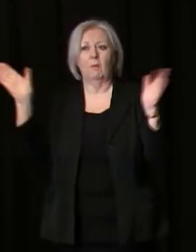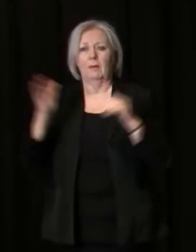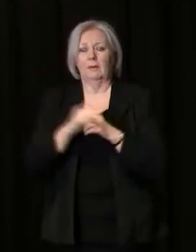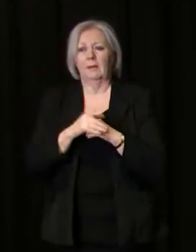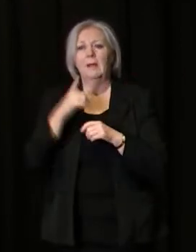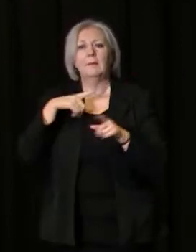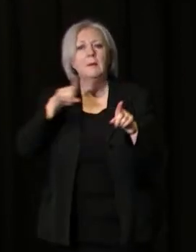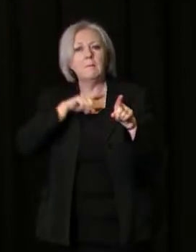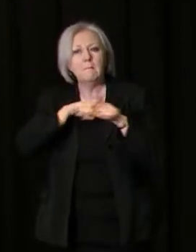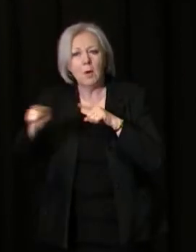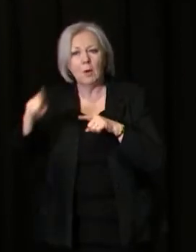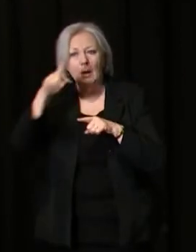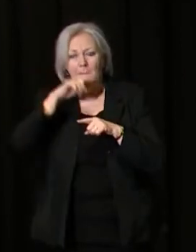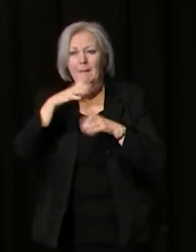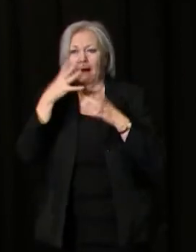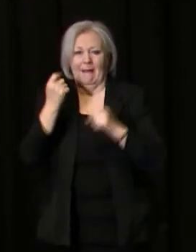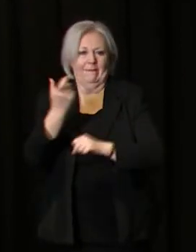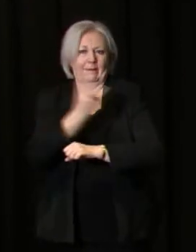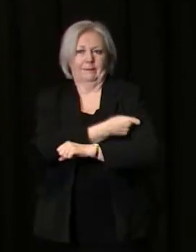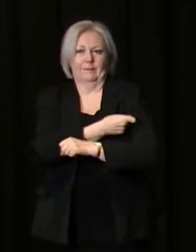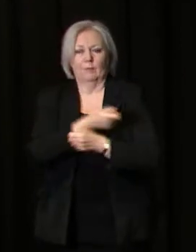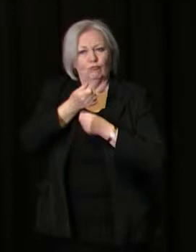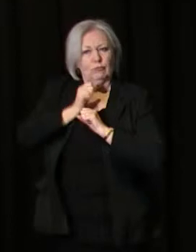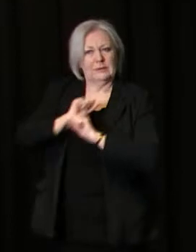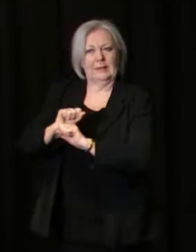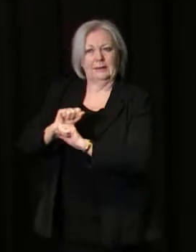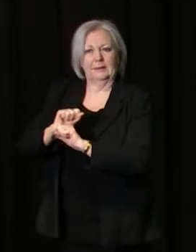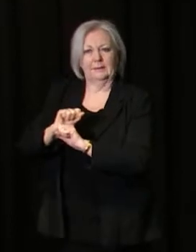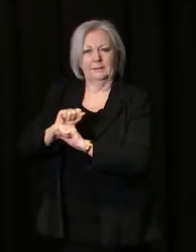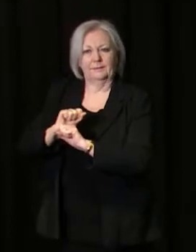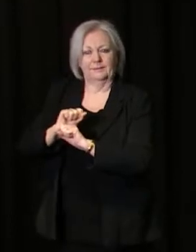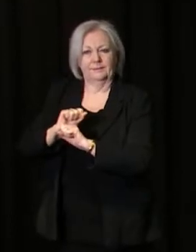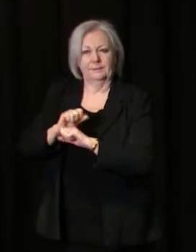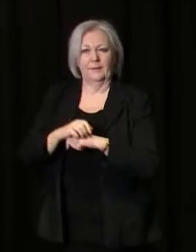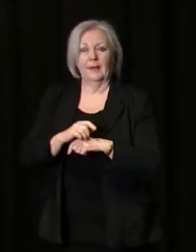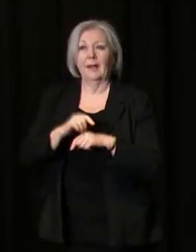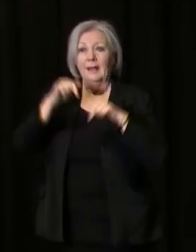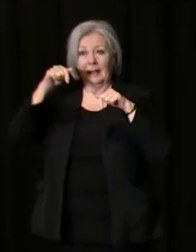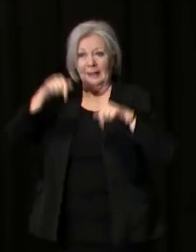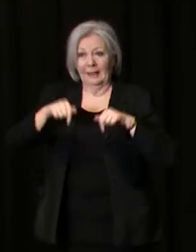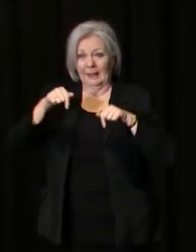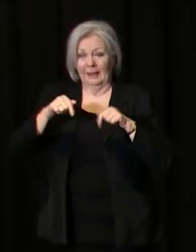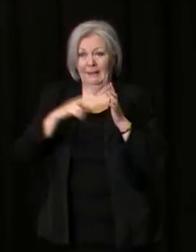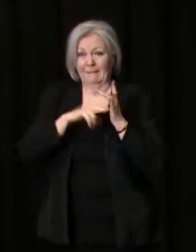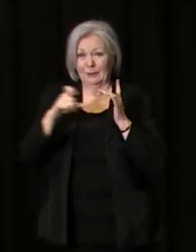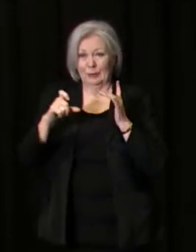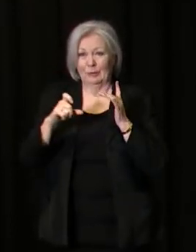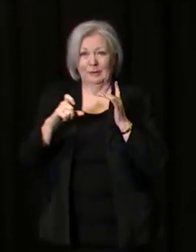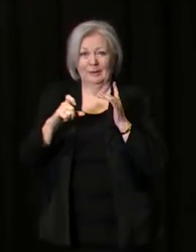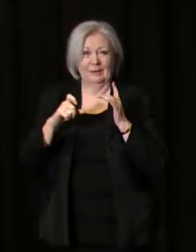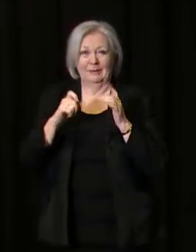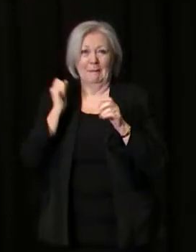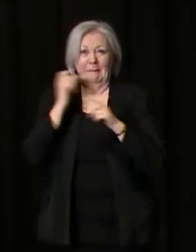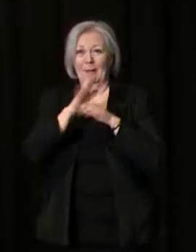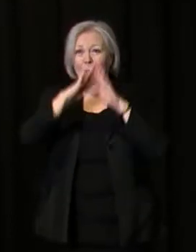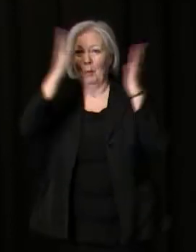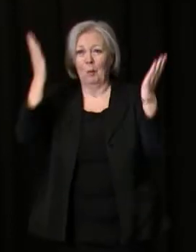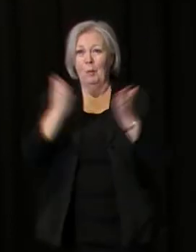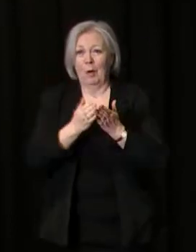people will be fully protected by a COVID-19 vaccine. We will be one of the most vaccinated parts of the world.